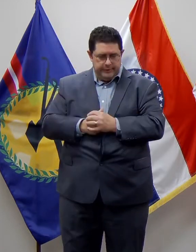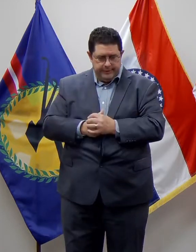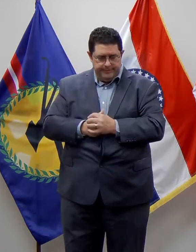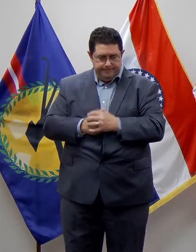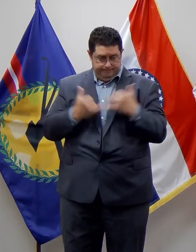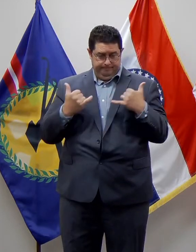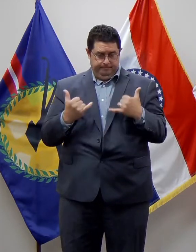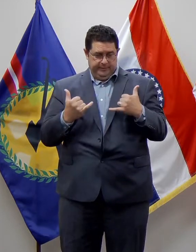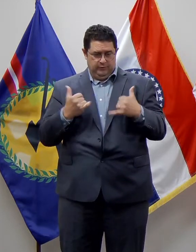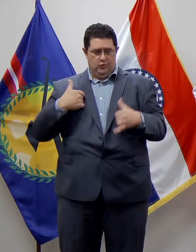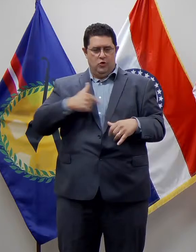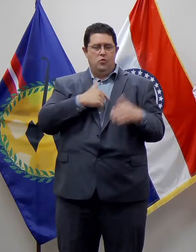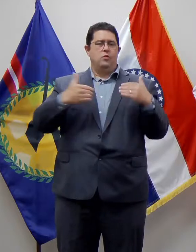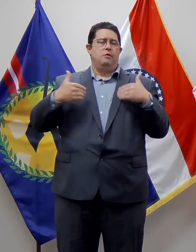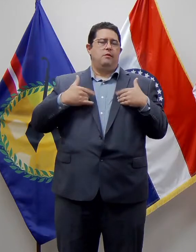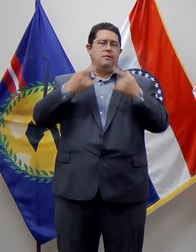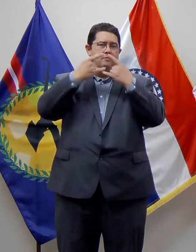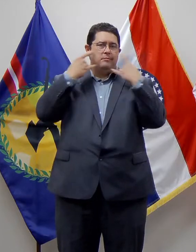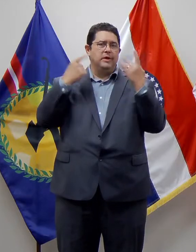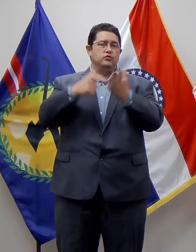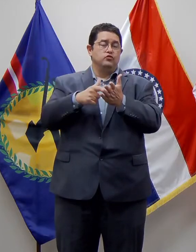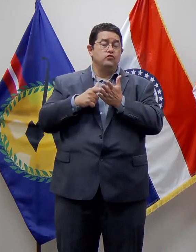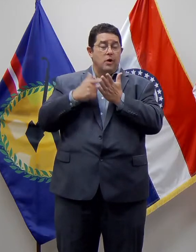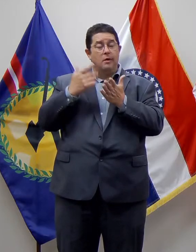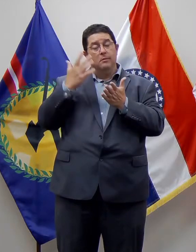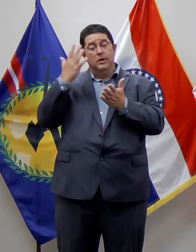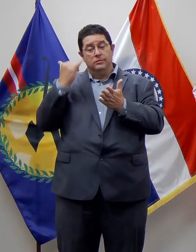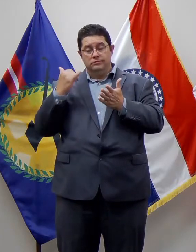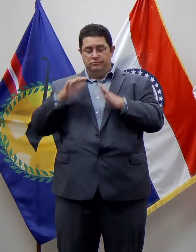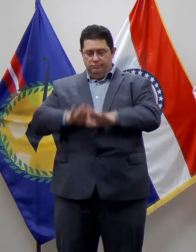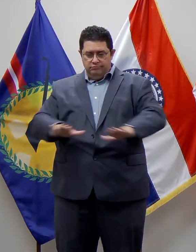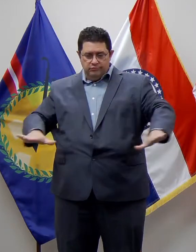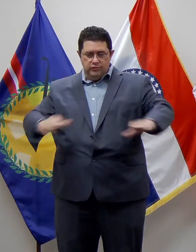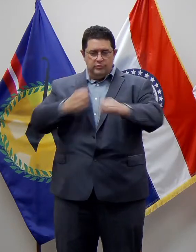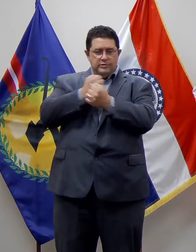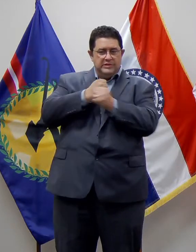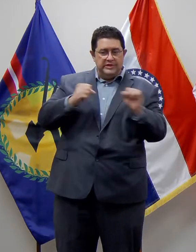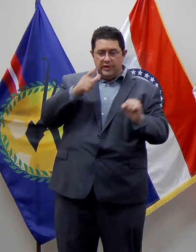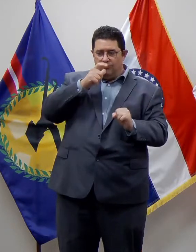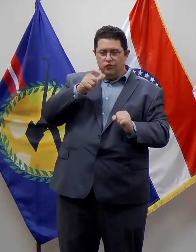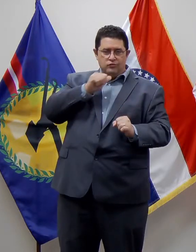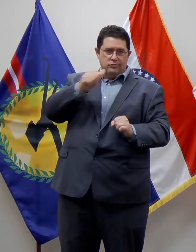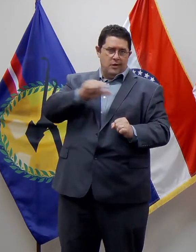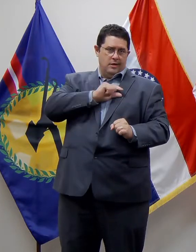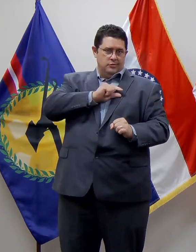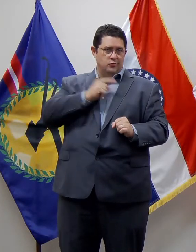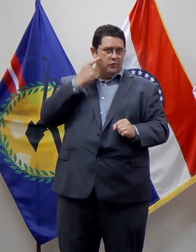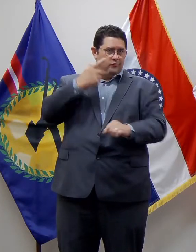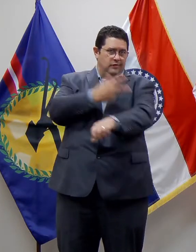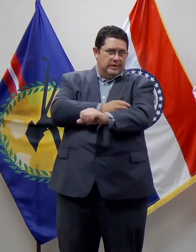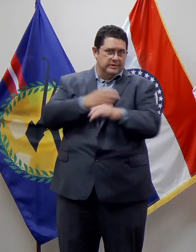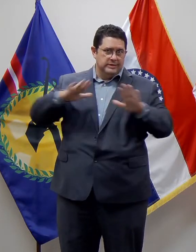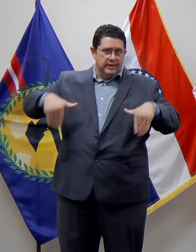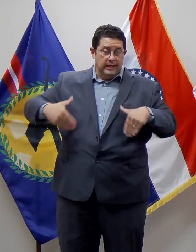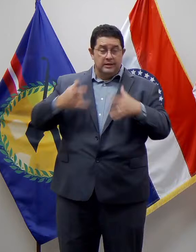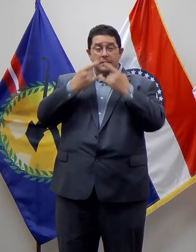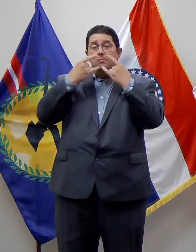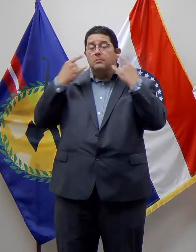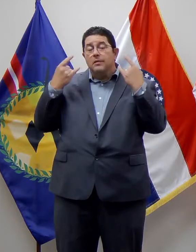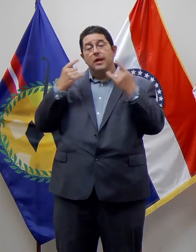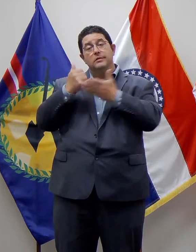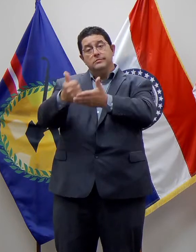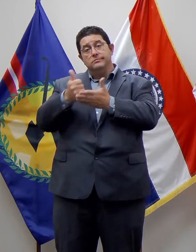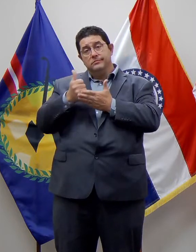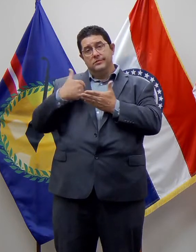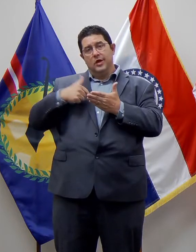Meanwhile, we have a mask requirement in place to help keep our children safe who are not eligible for a vaccine. And masks help us mitigate the virus while